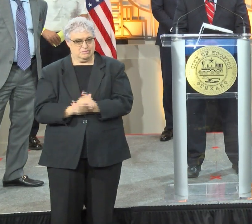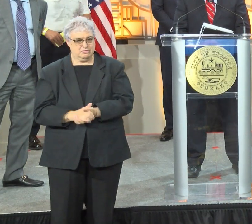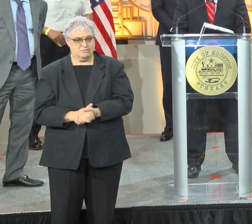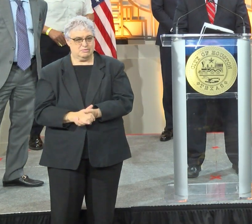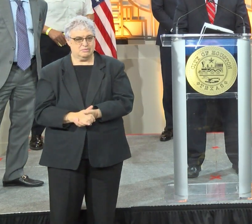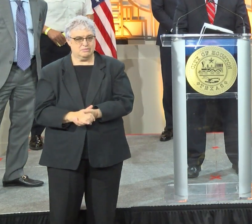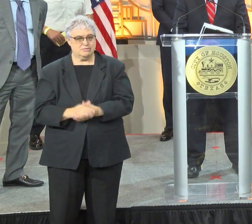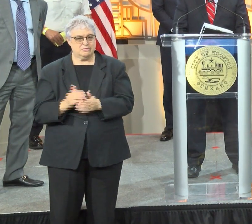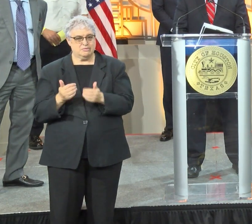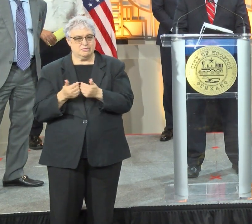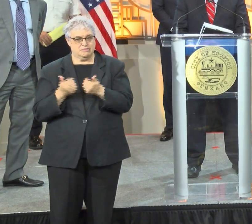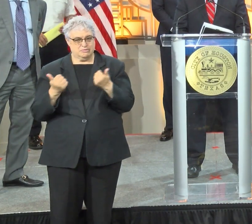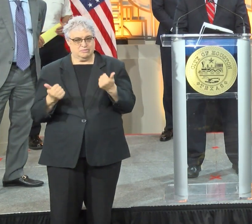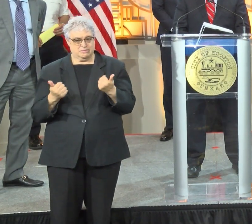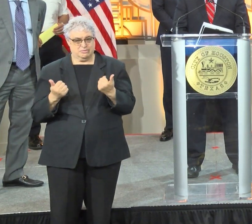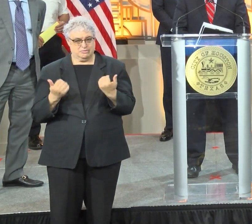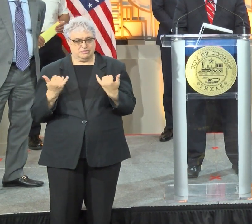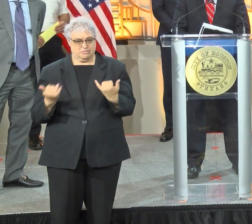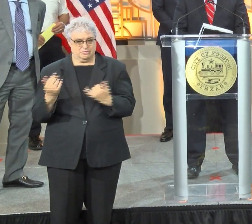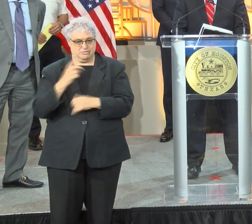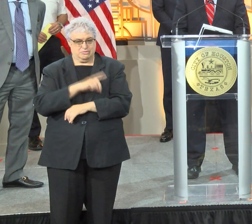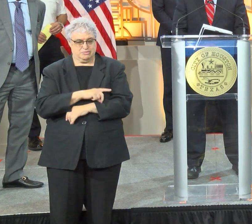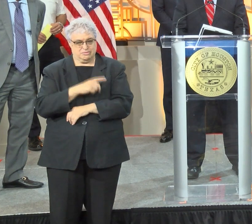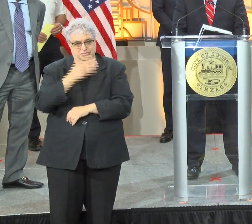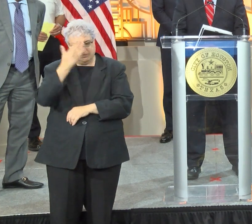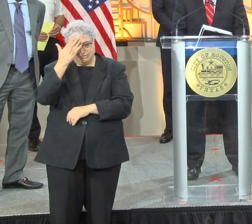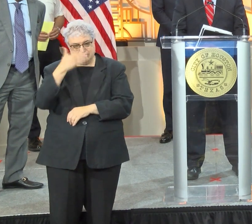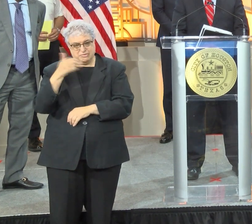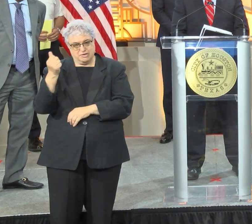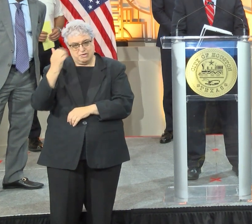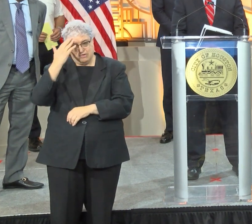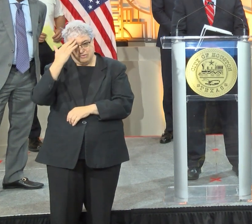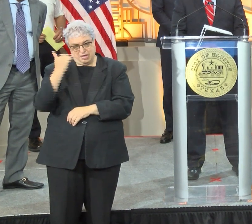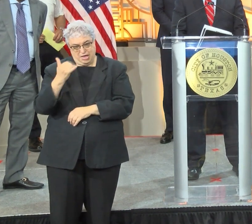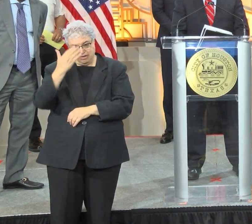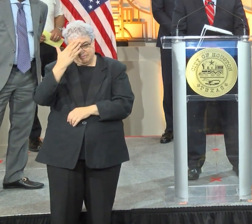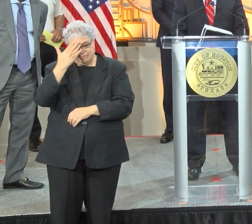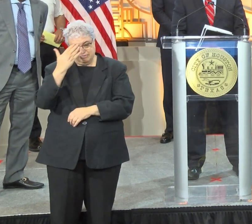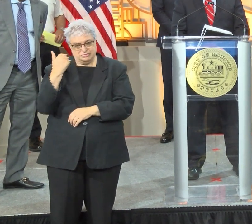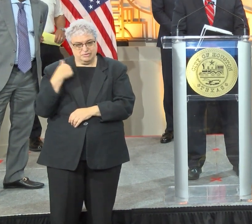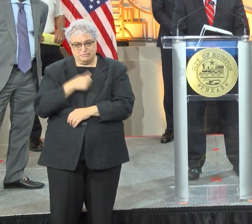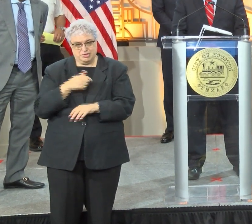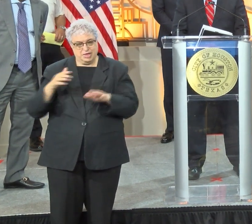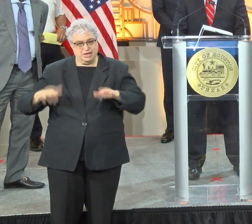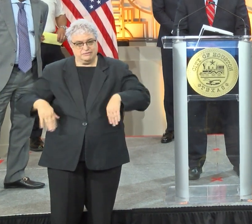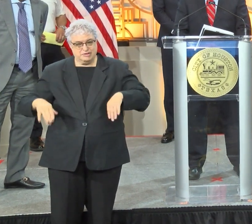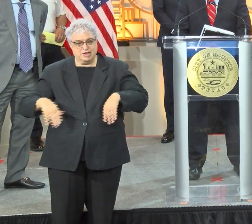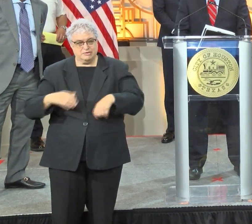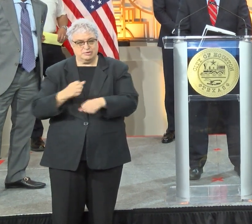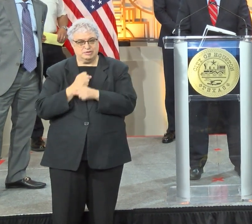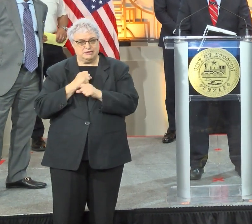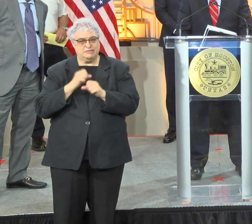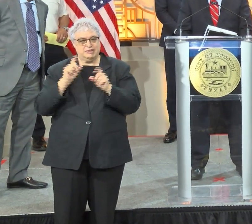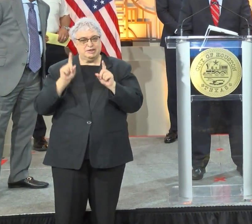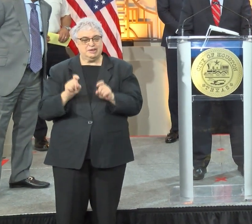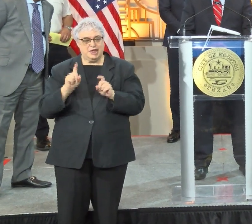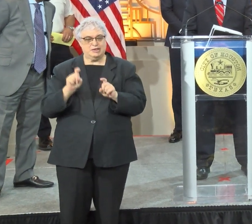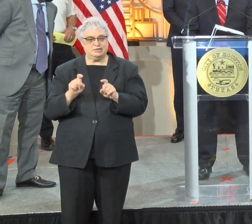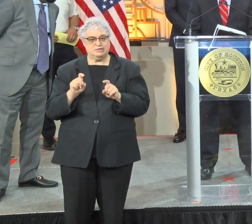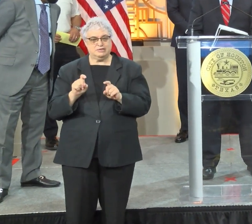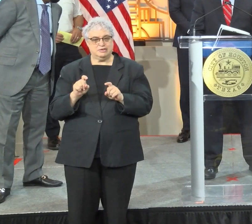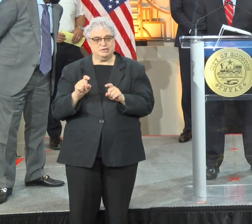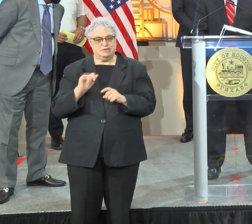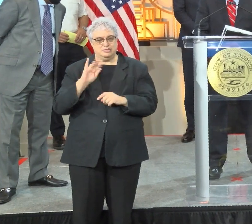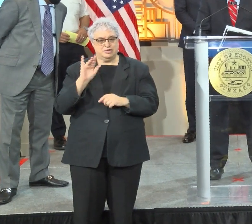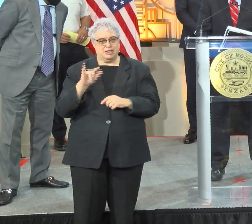this separation that we see here today may be an artifact because we have not received, for example, tests that were performed